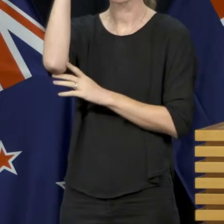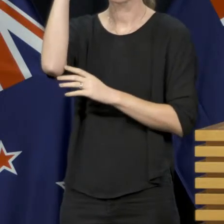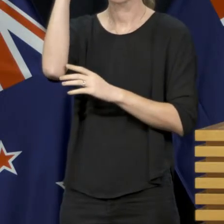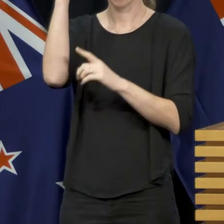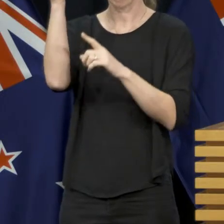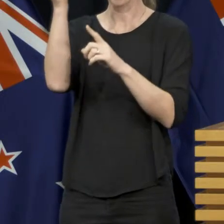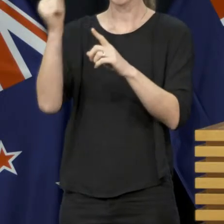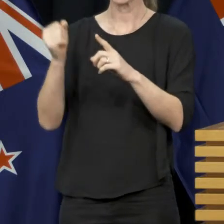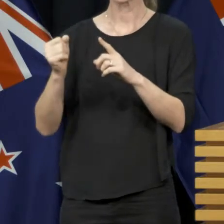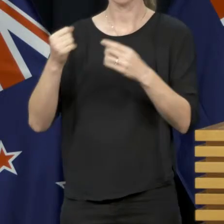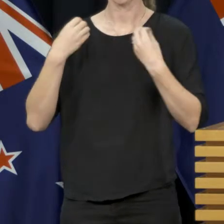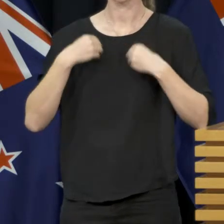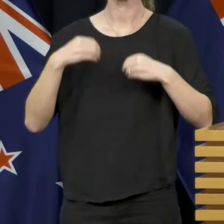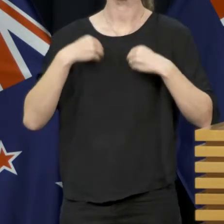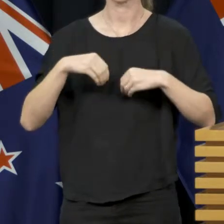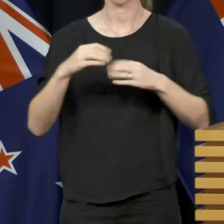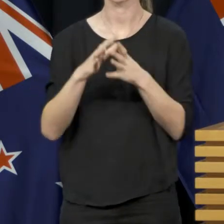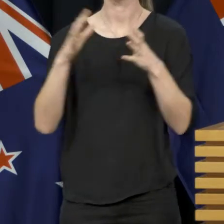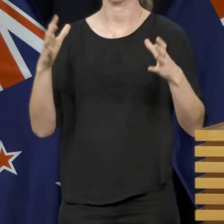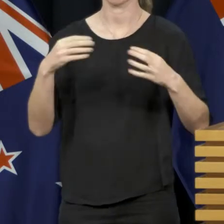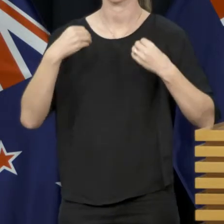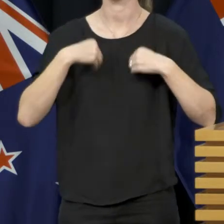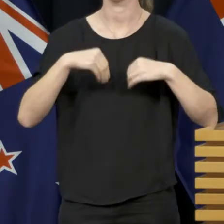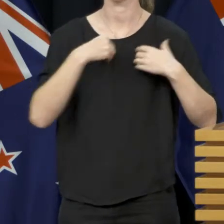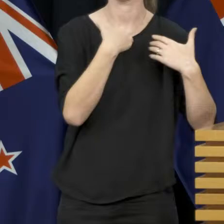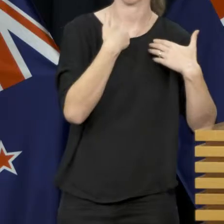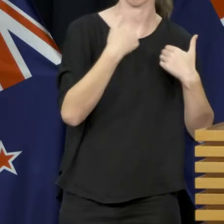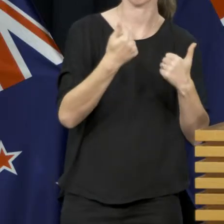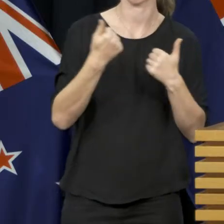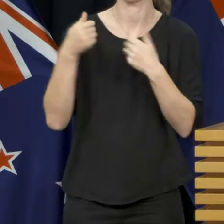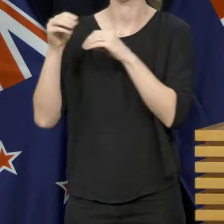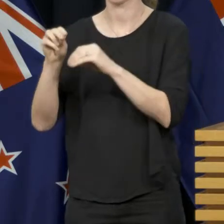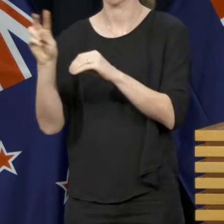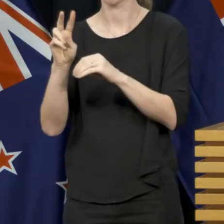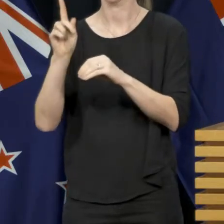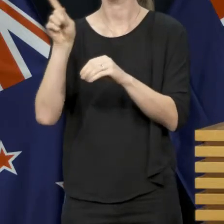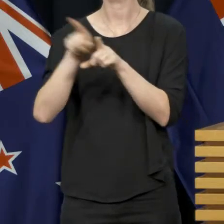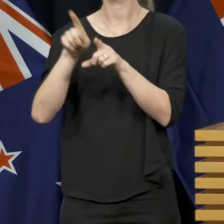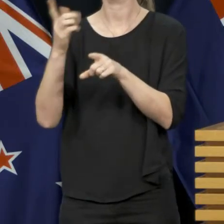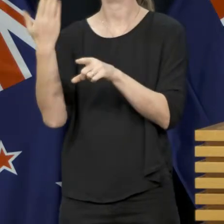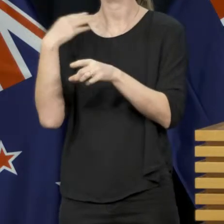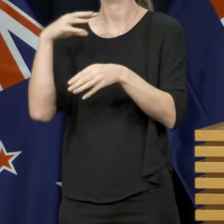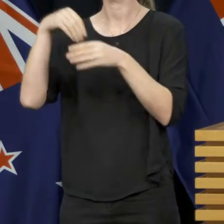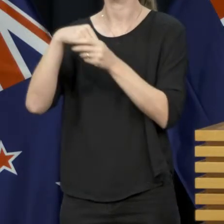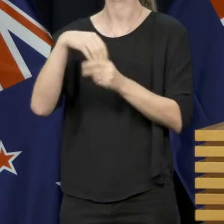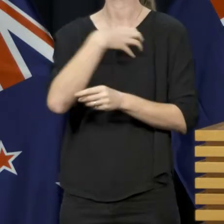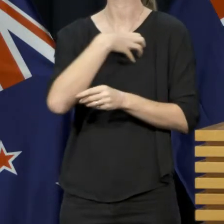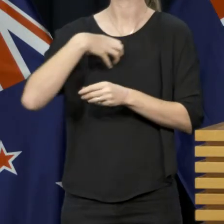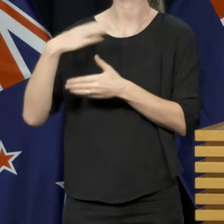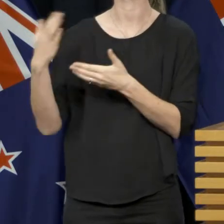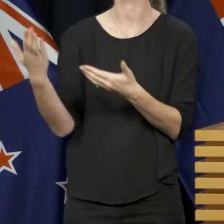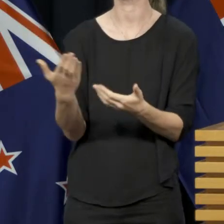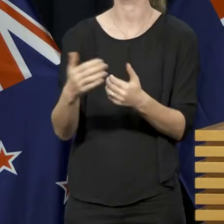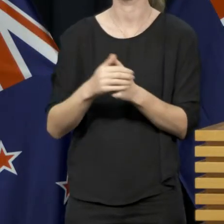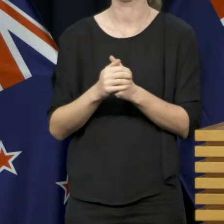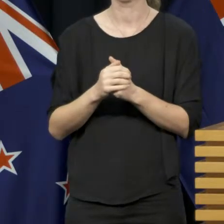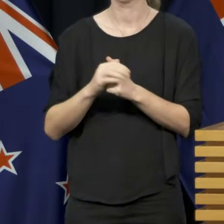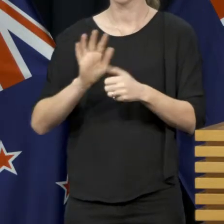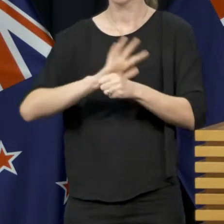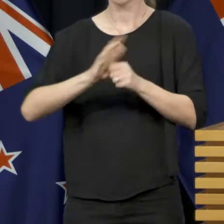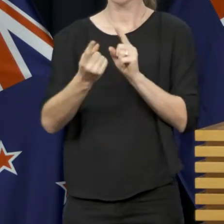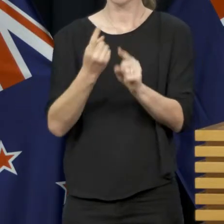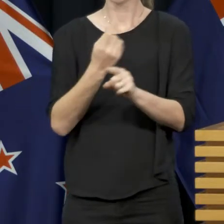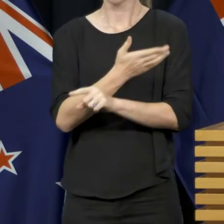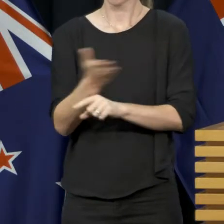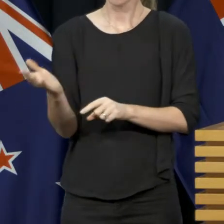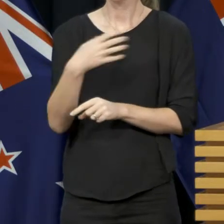operational ministry of significant scale, but also his role in state services. Our COVID response is an all-of-government response,